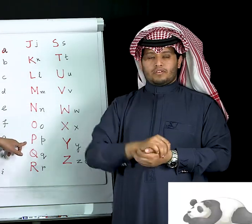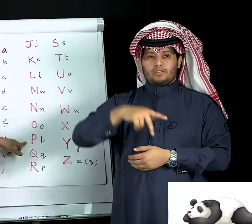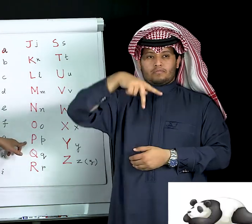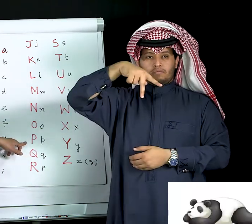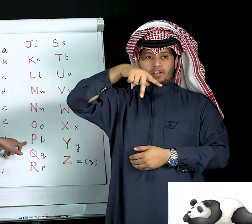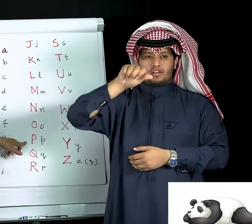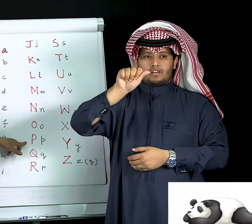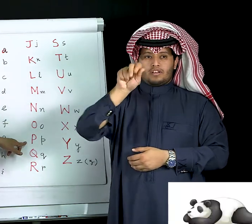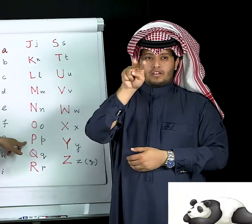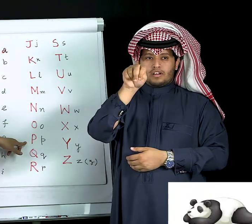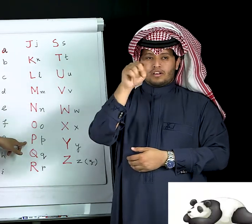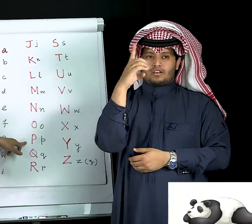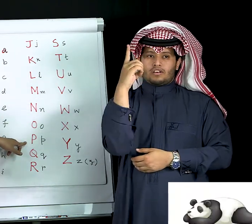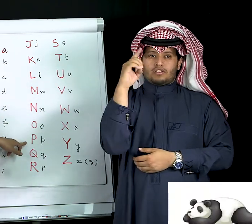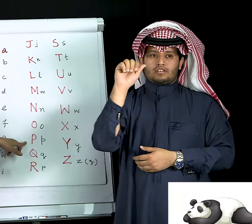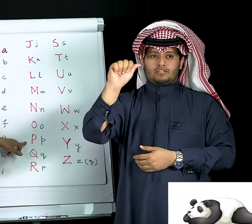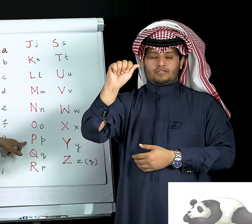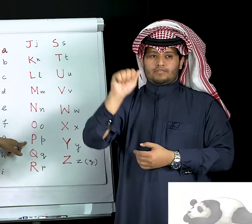panda.